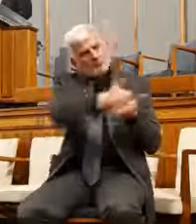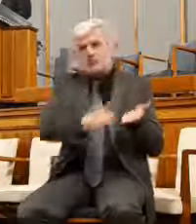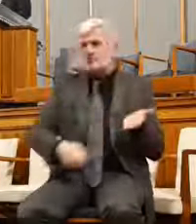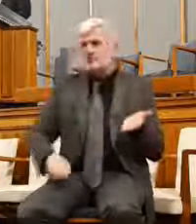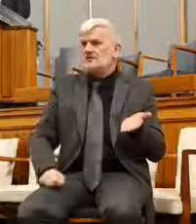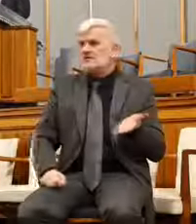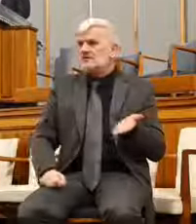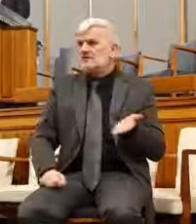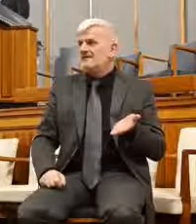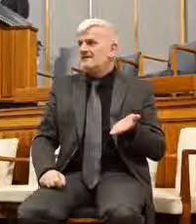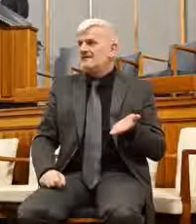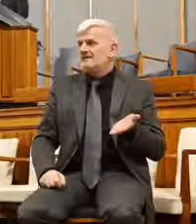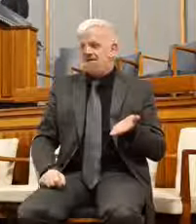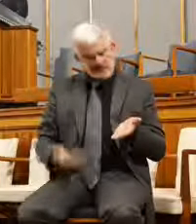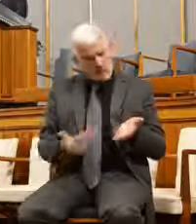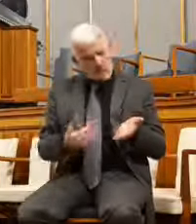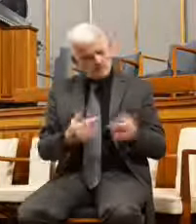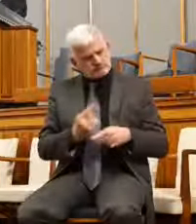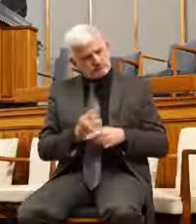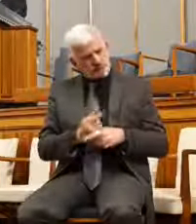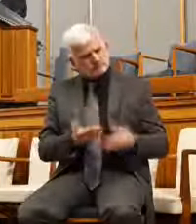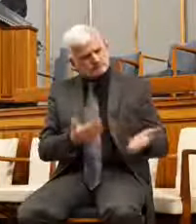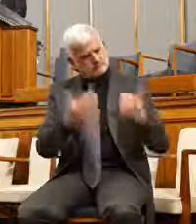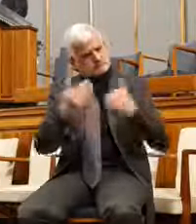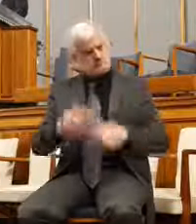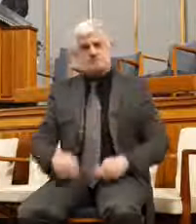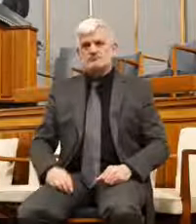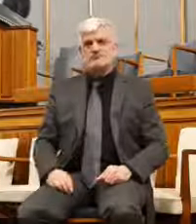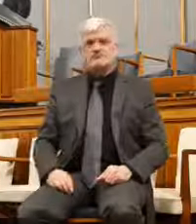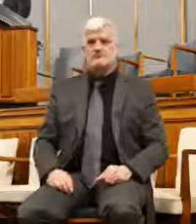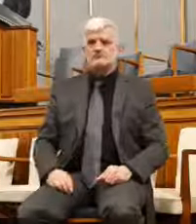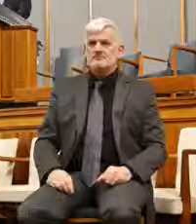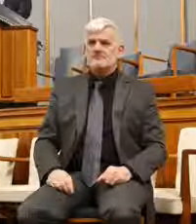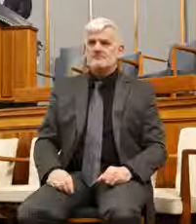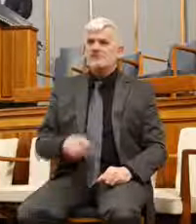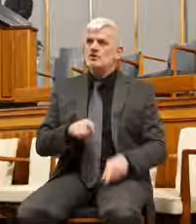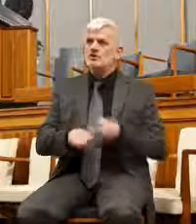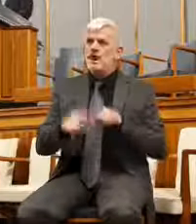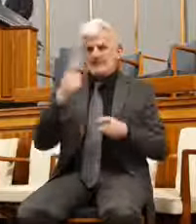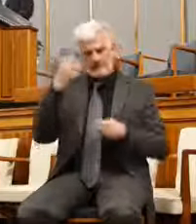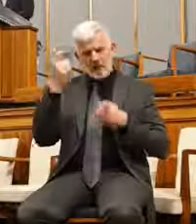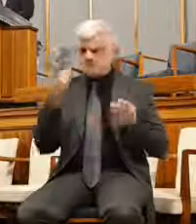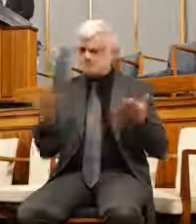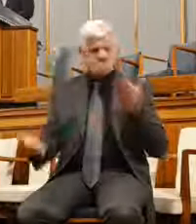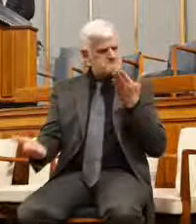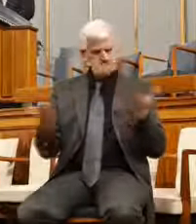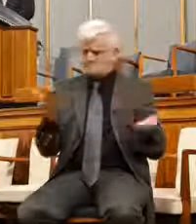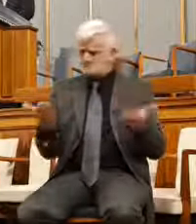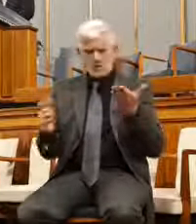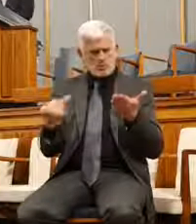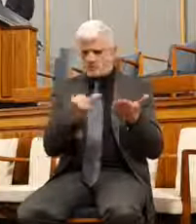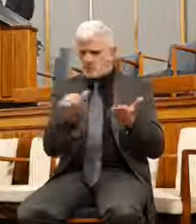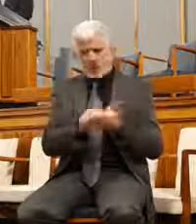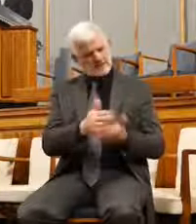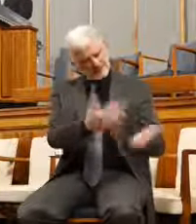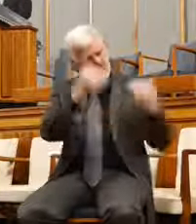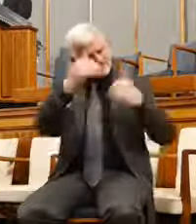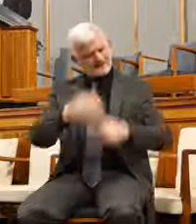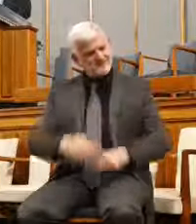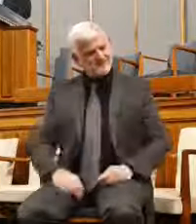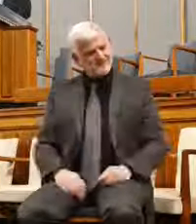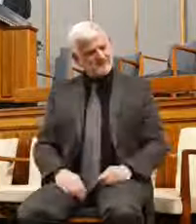Let's discuss this. Talk about this. Weigh this. Think about this. Come now. And let us